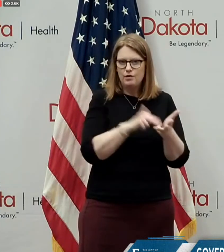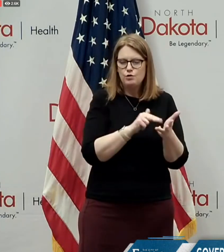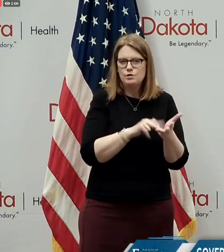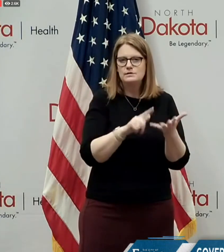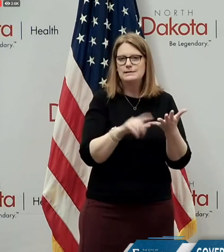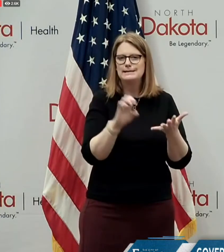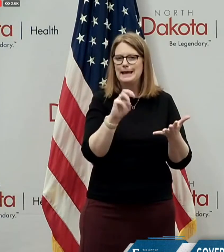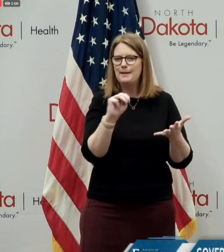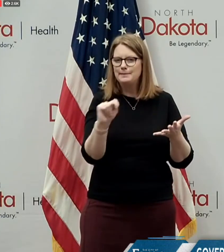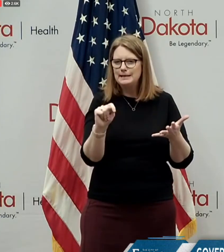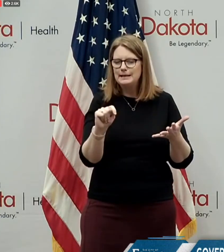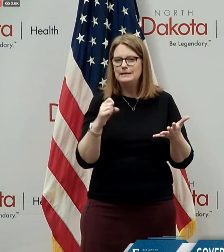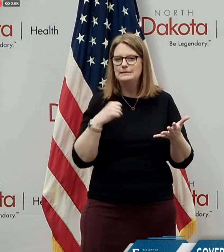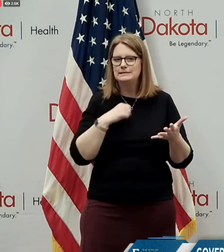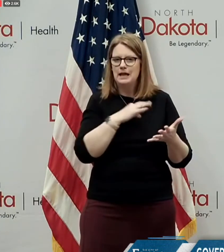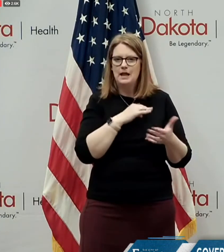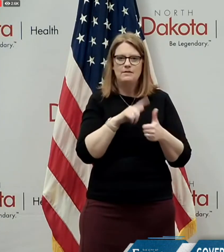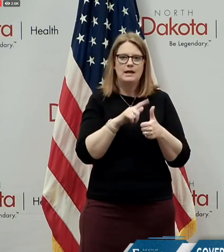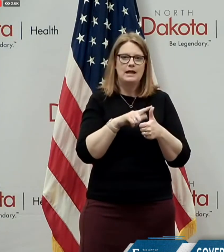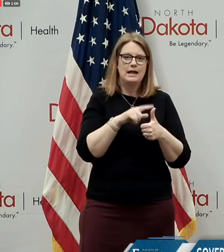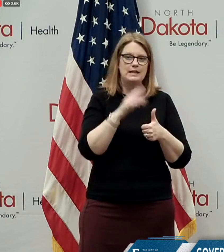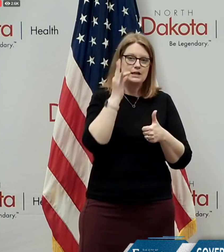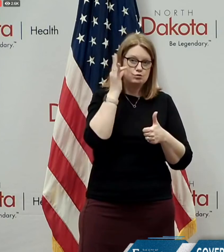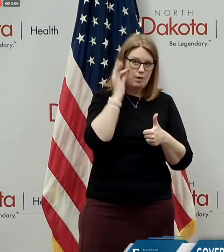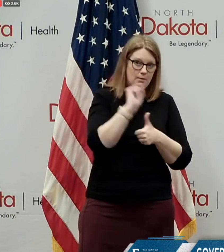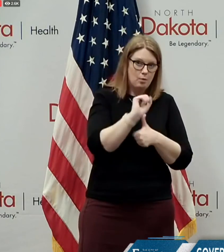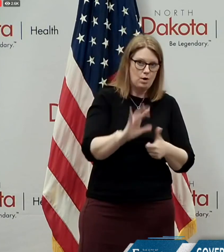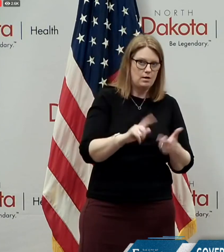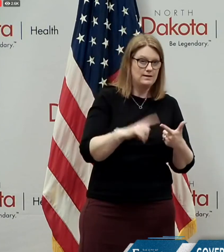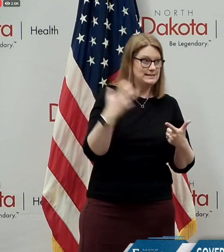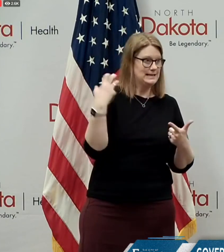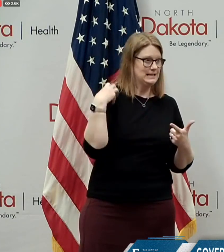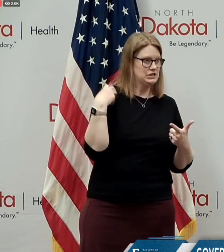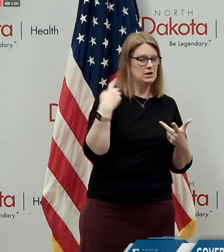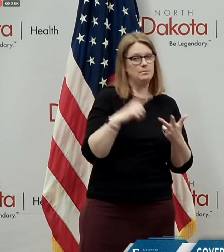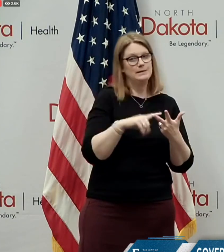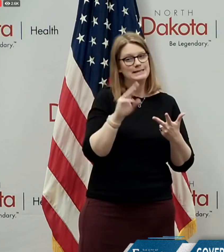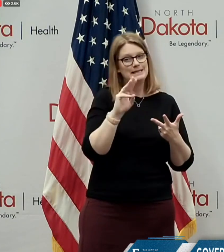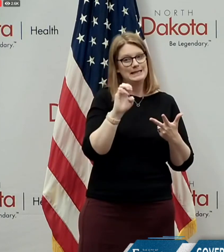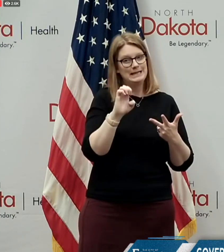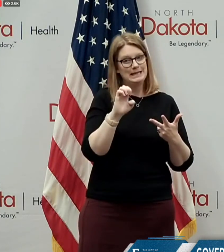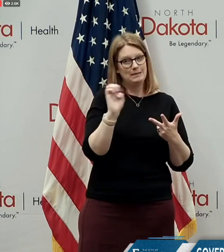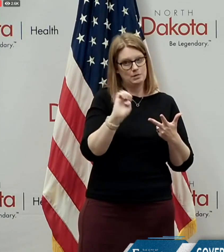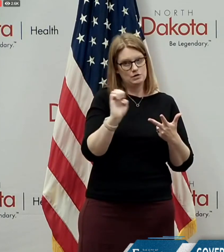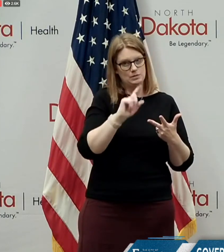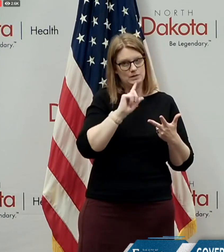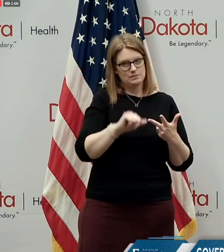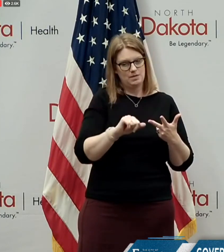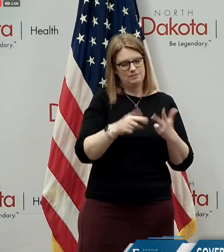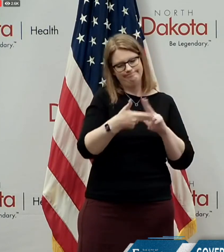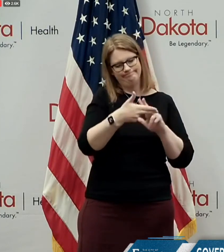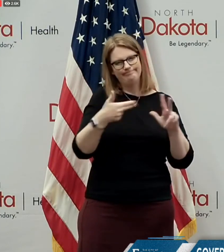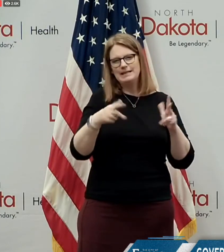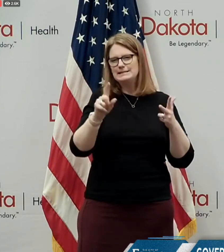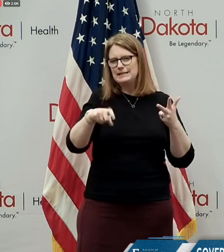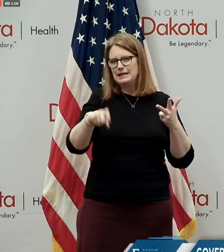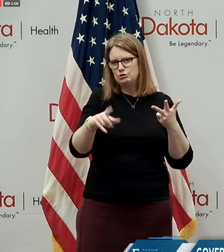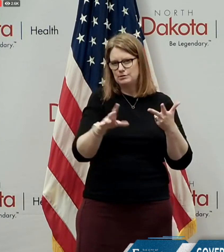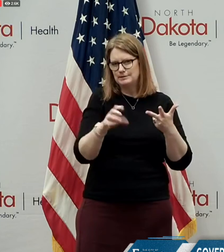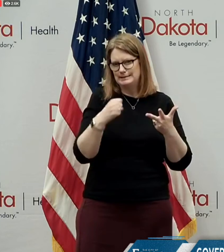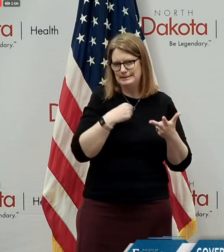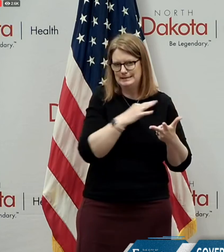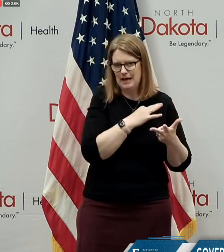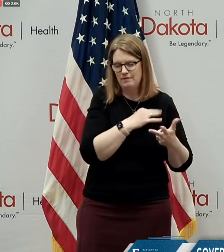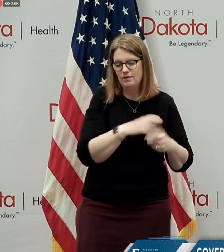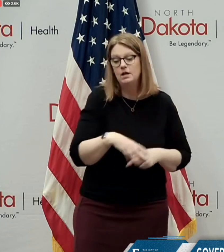EMT staff, and the tribal workers that the chairman and the emergency response deemed as essential staff. And what's unique about